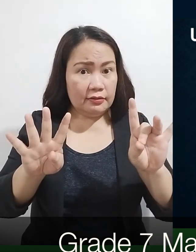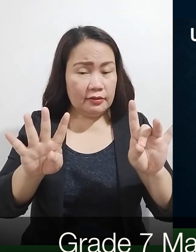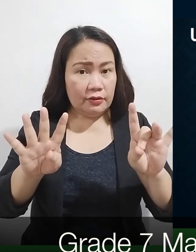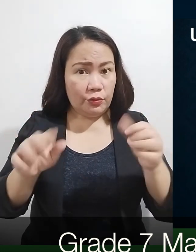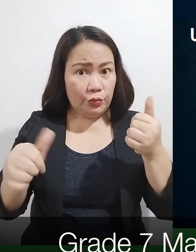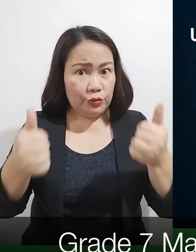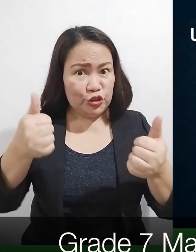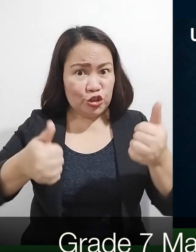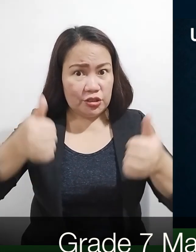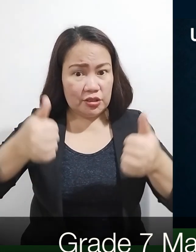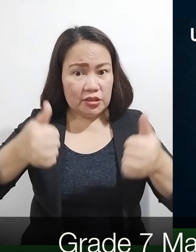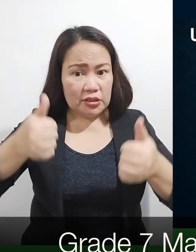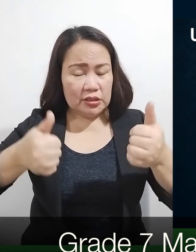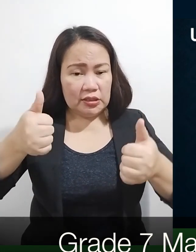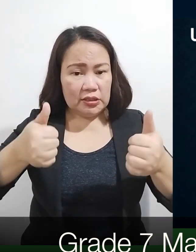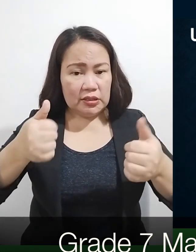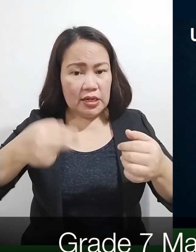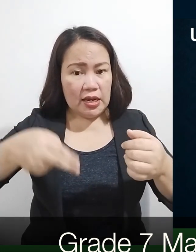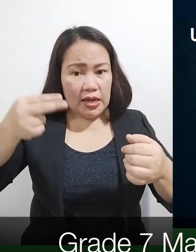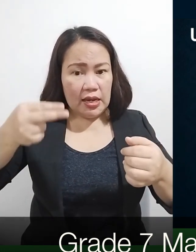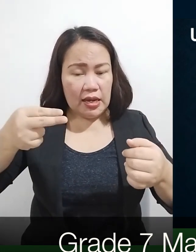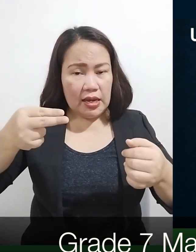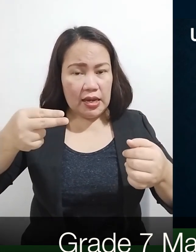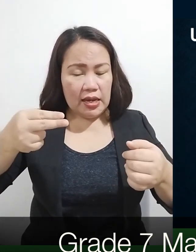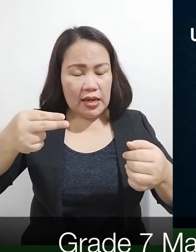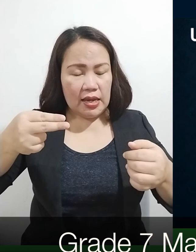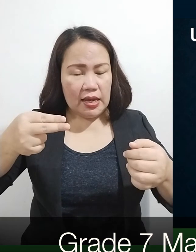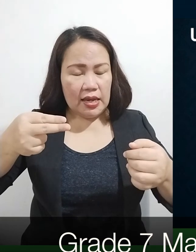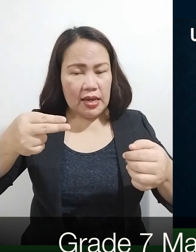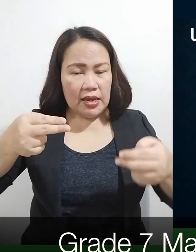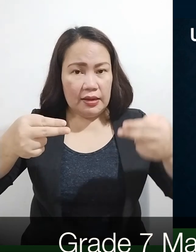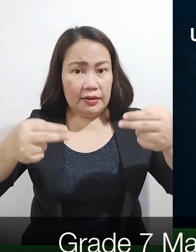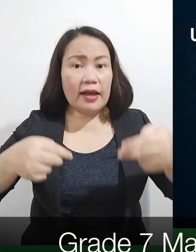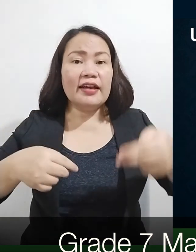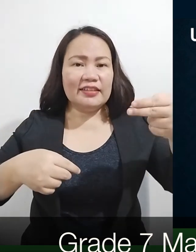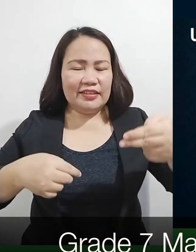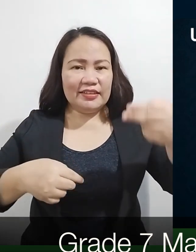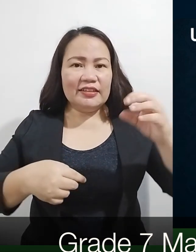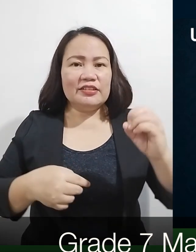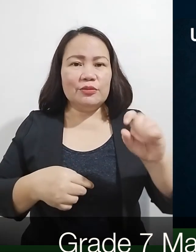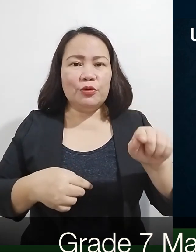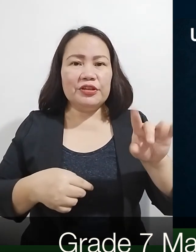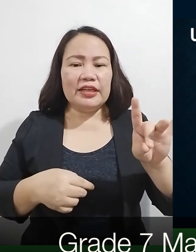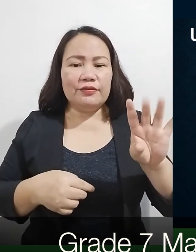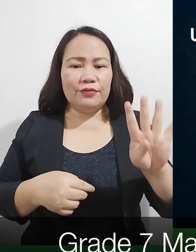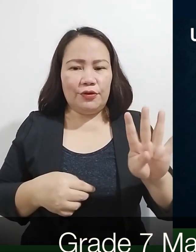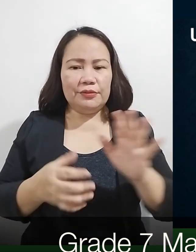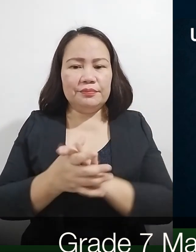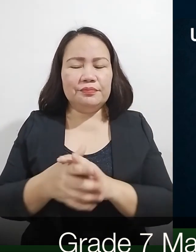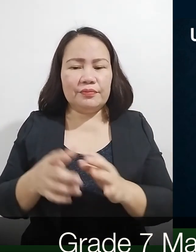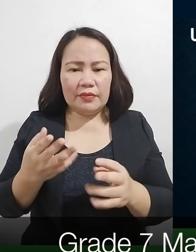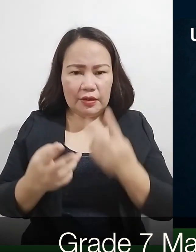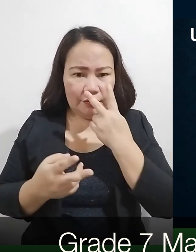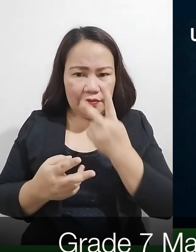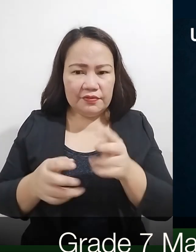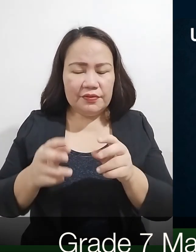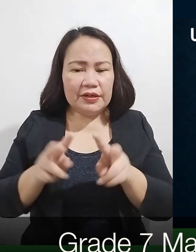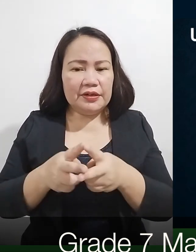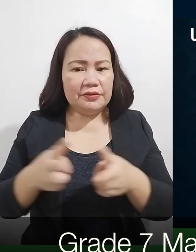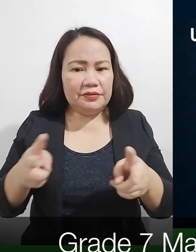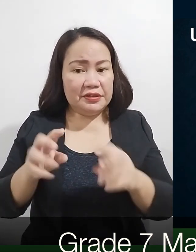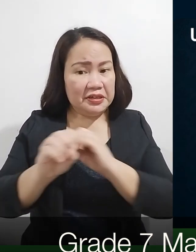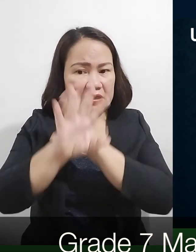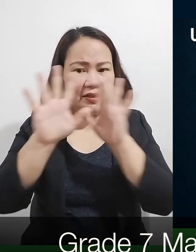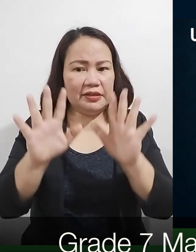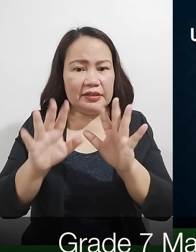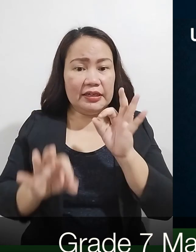This is 4, this is 8. So, therefore, mas mataas si 0.84. Another. So, it's